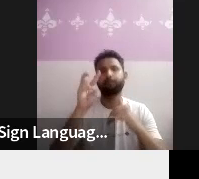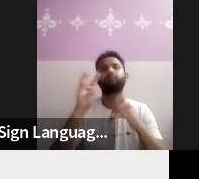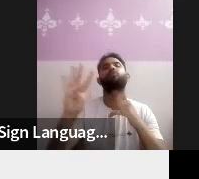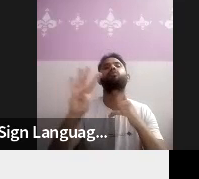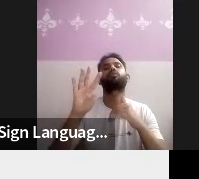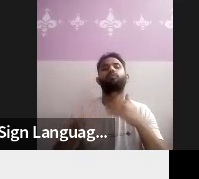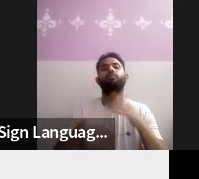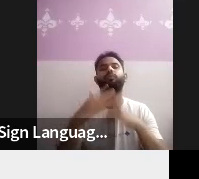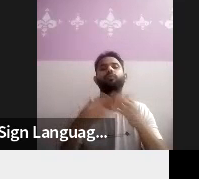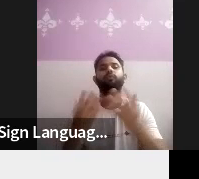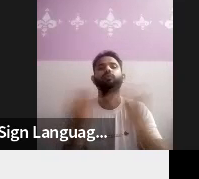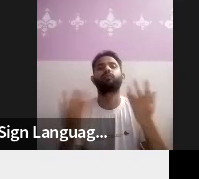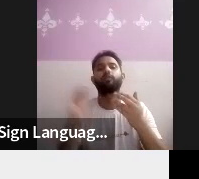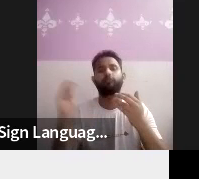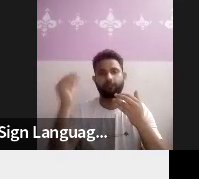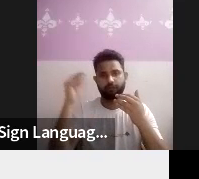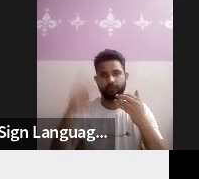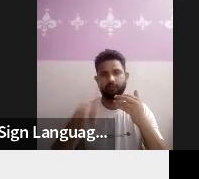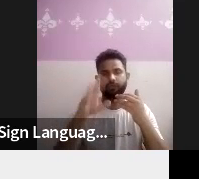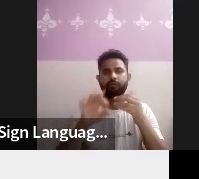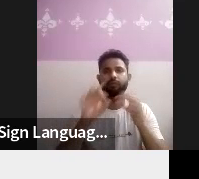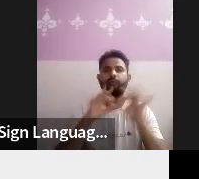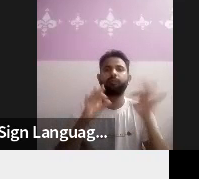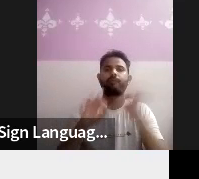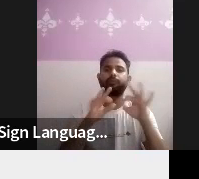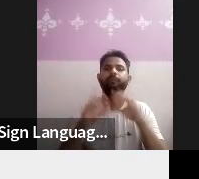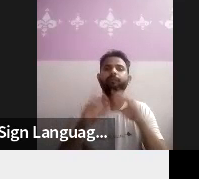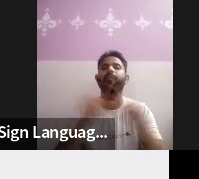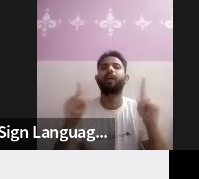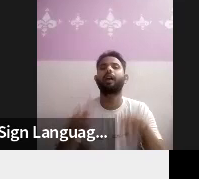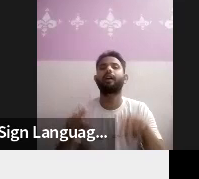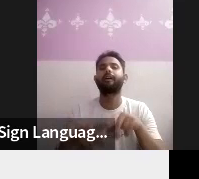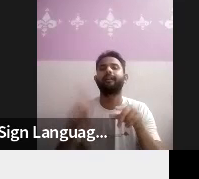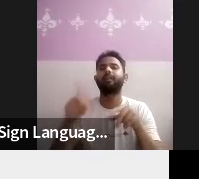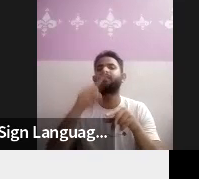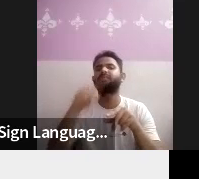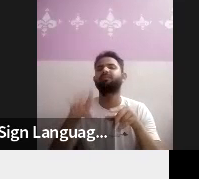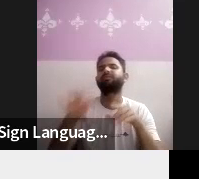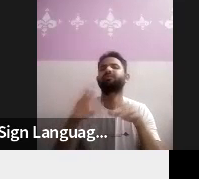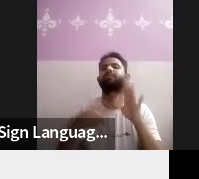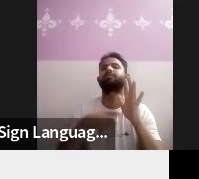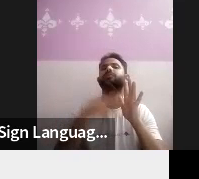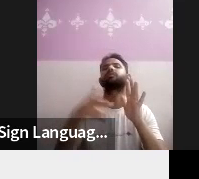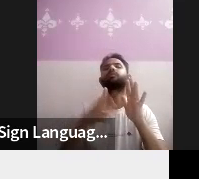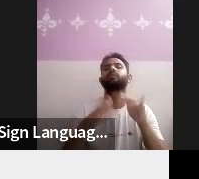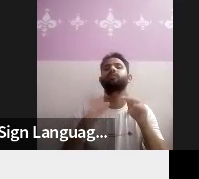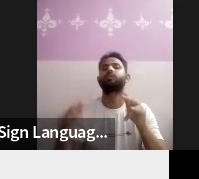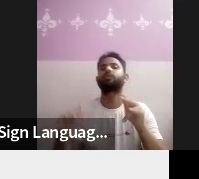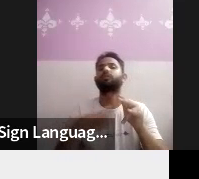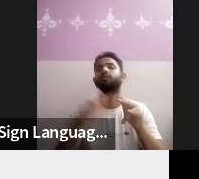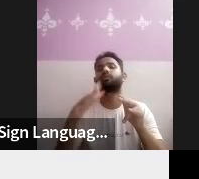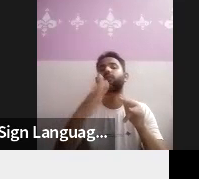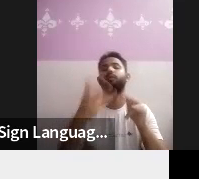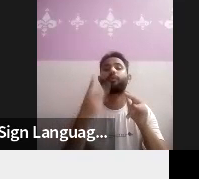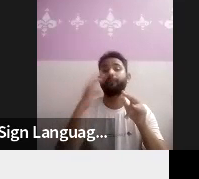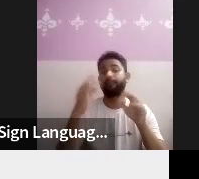image and they can compare it to what they actually see against what is correct or incorrect, that would help them